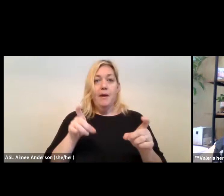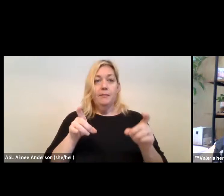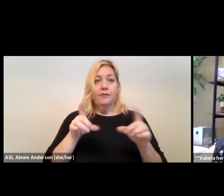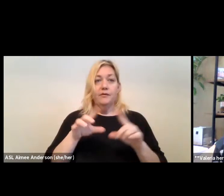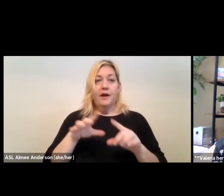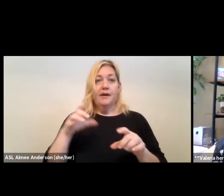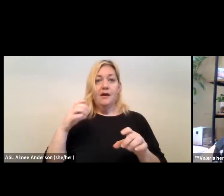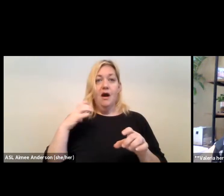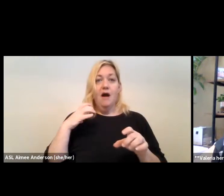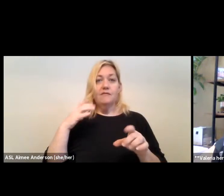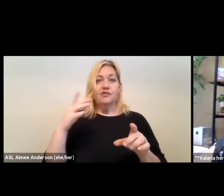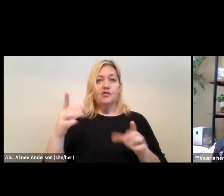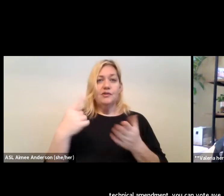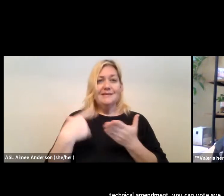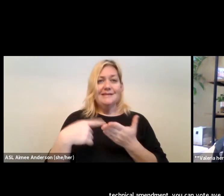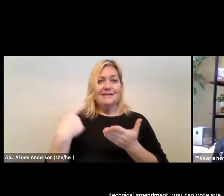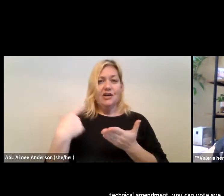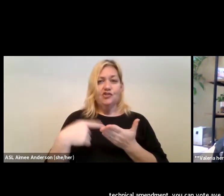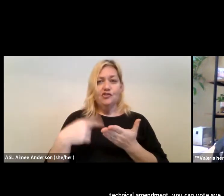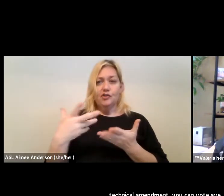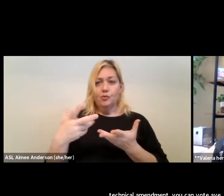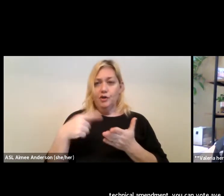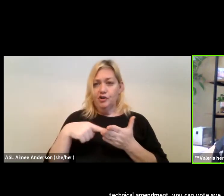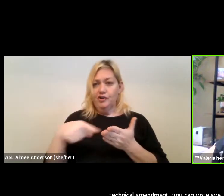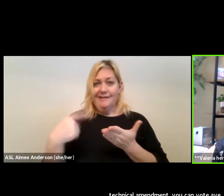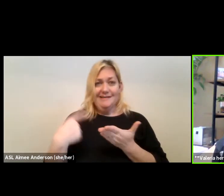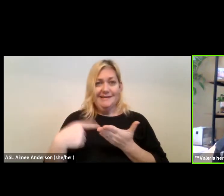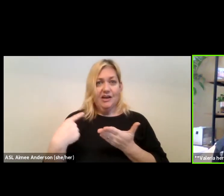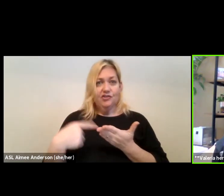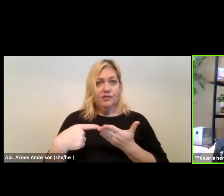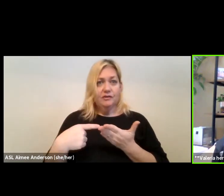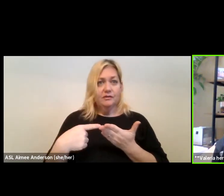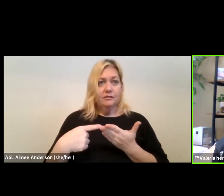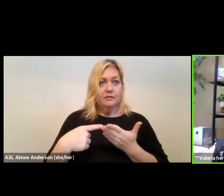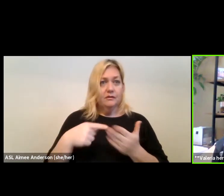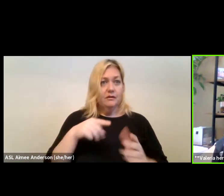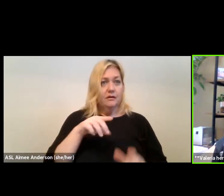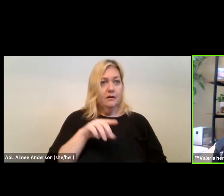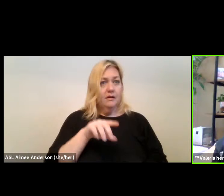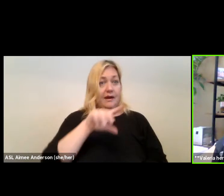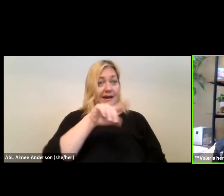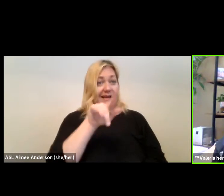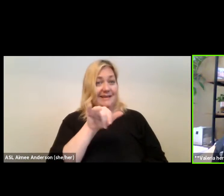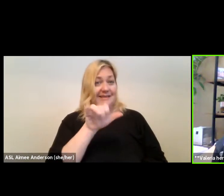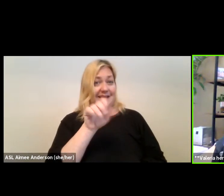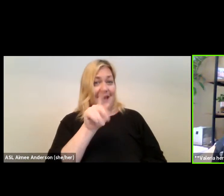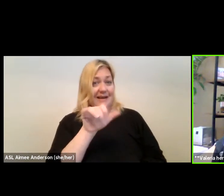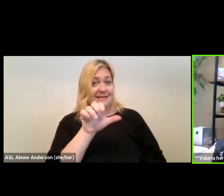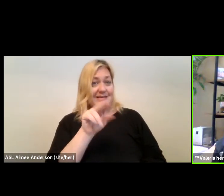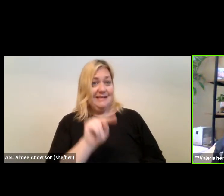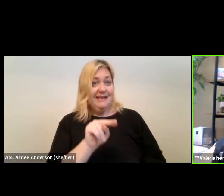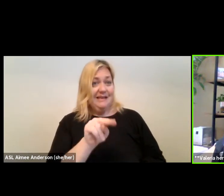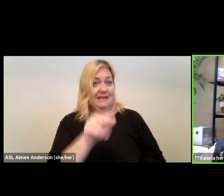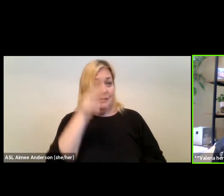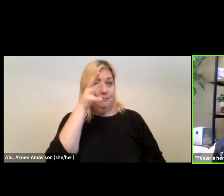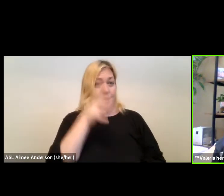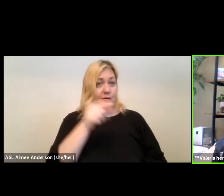you want to check to see if there is any discussion on this? Mr. Zaxon, is there any discussion?